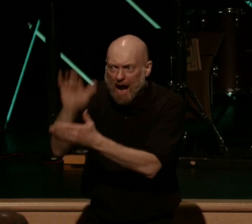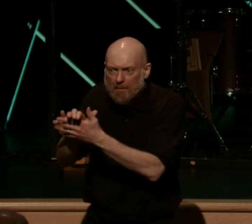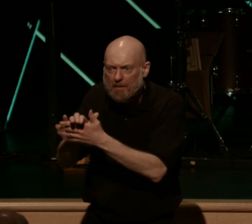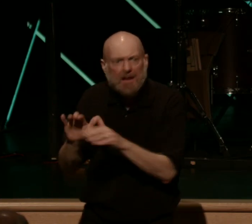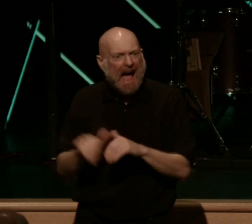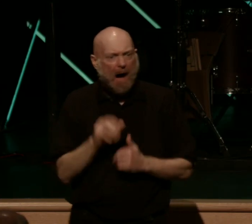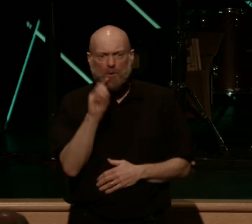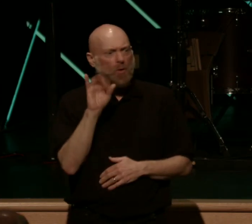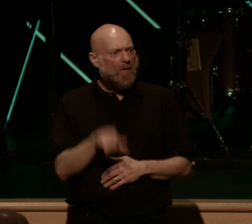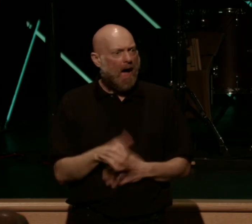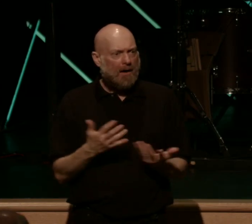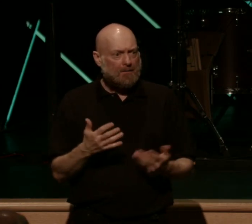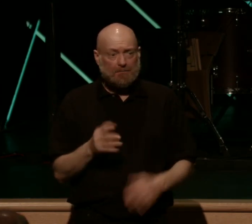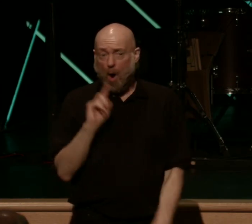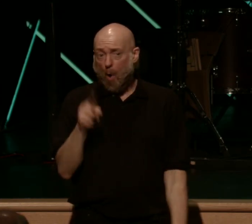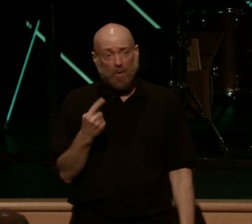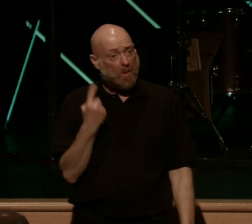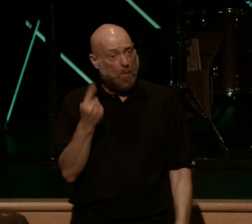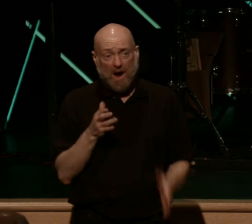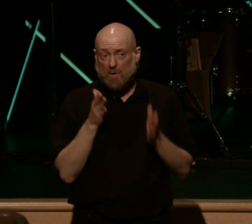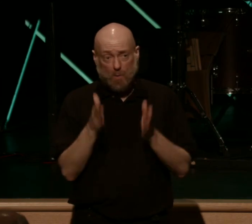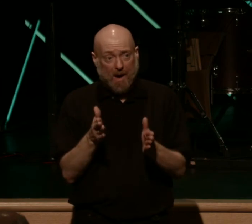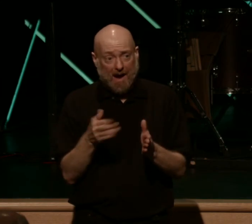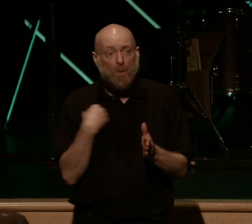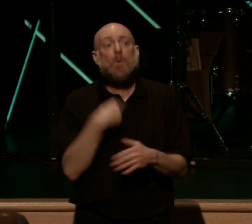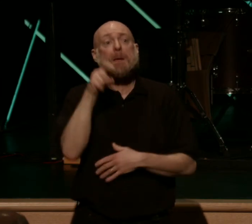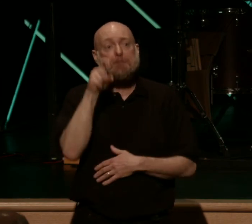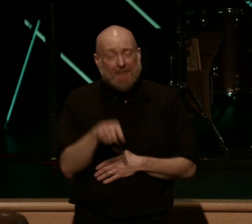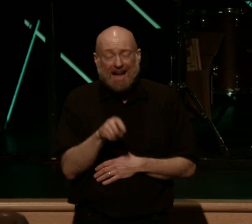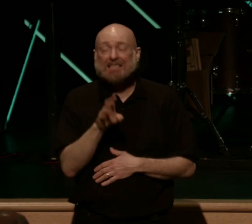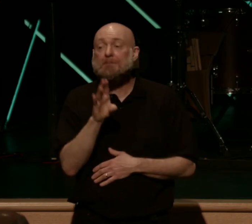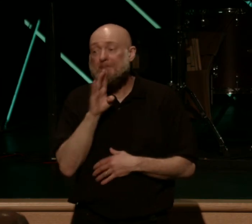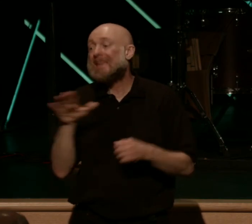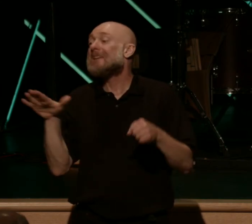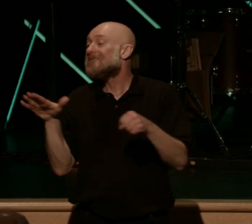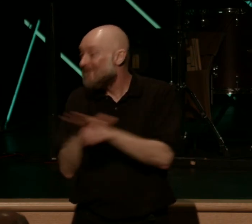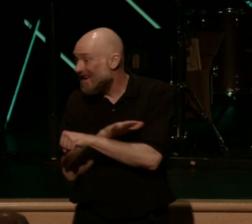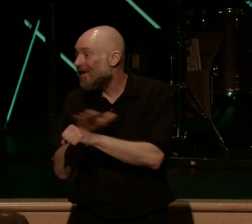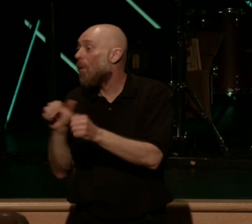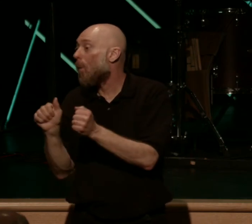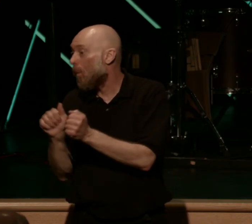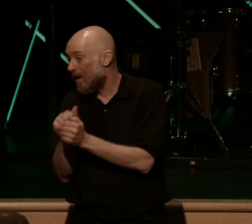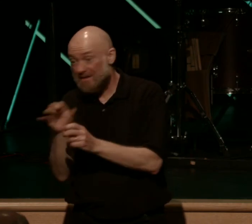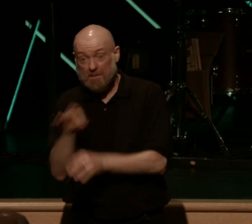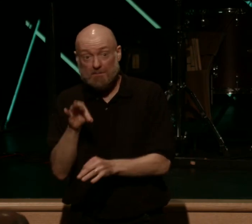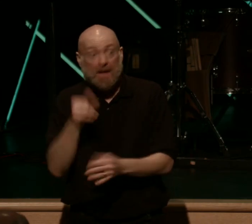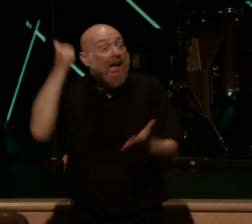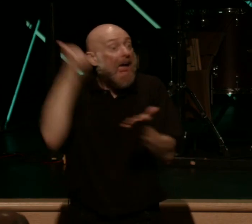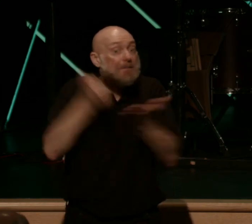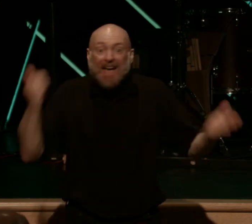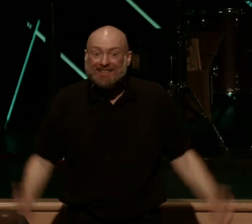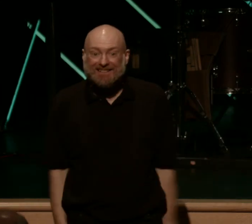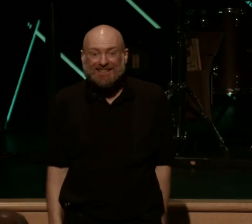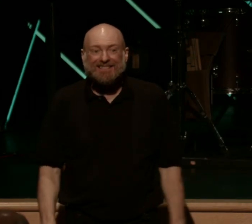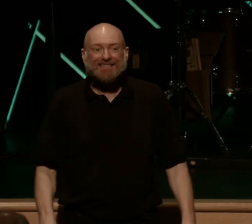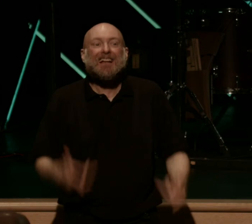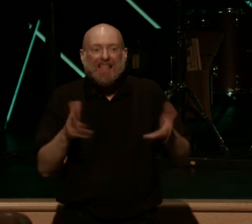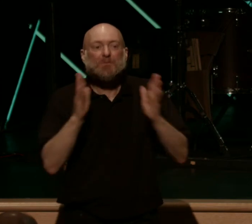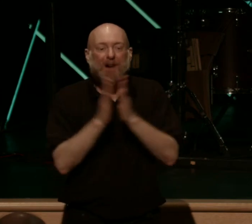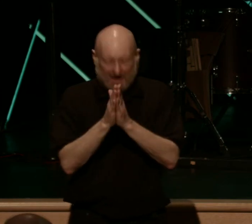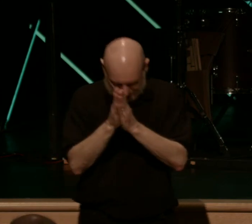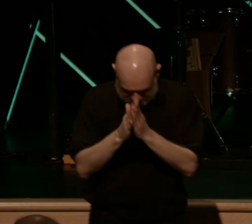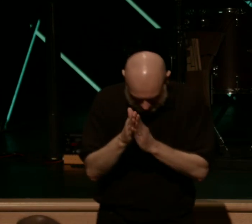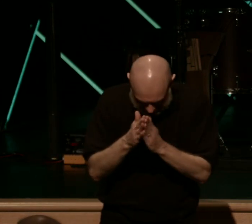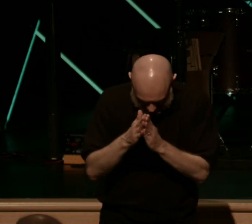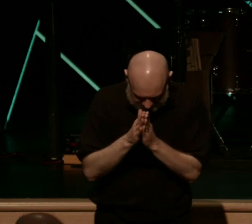how do we do that? There's only one way. We must be filled with the Spirit. Amen? Amen? Amen. Well, let's pray.